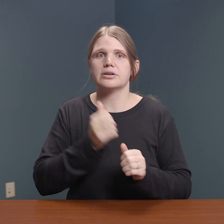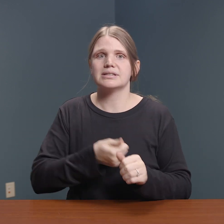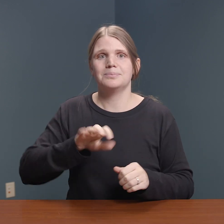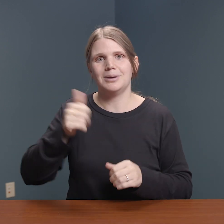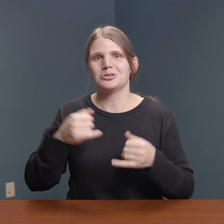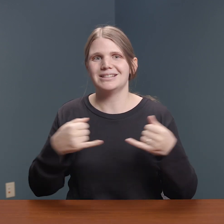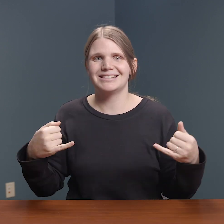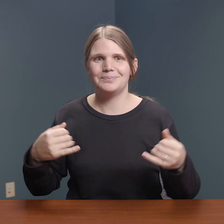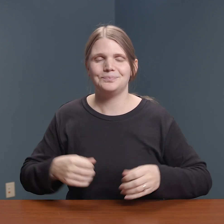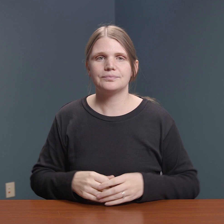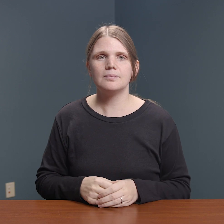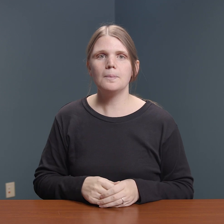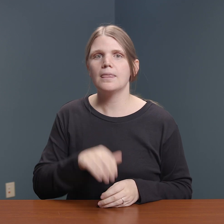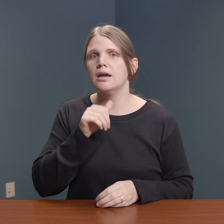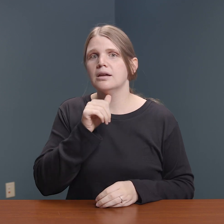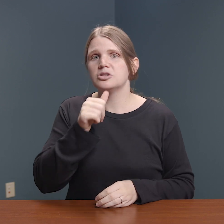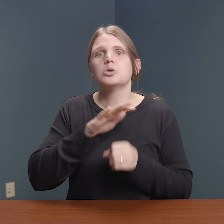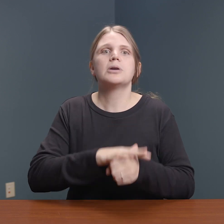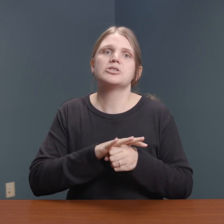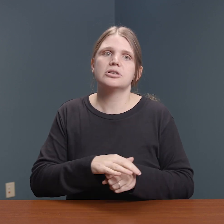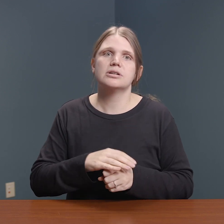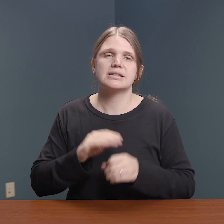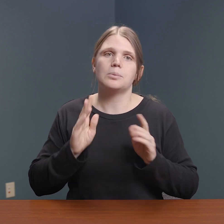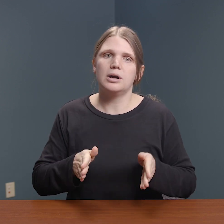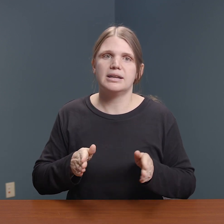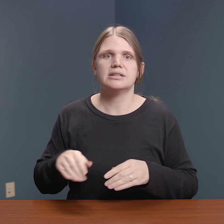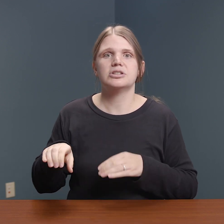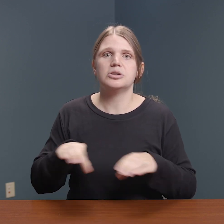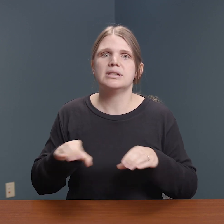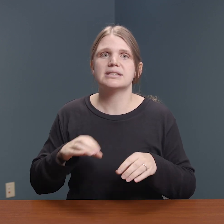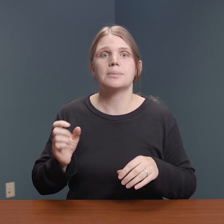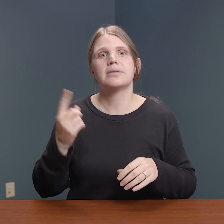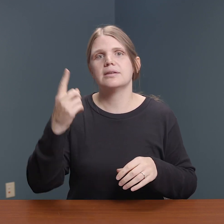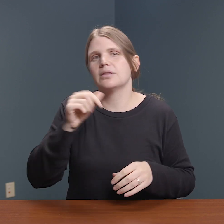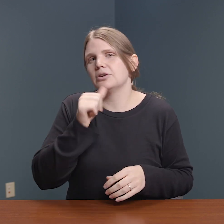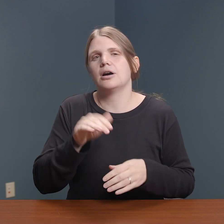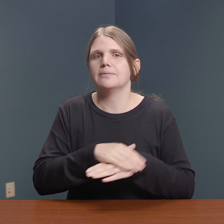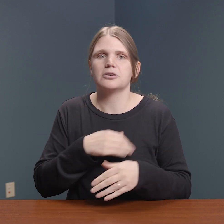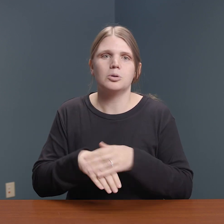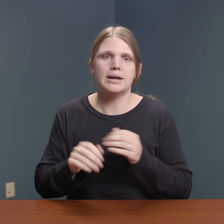other's boundaries. Don't pressure someone into doing something that they're not comfortable with.